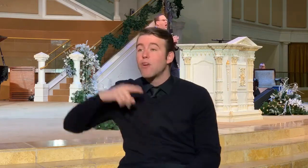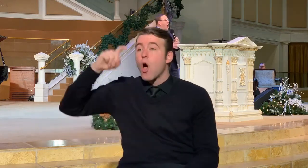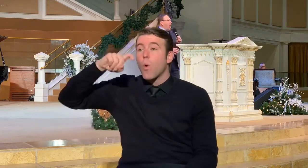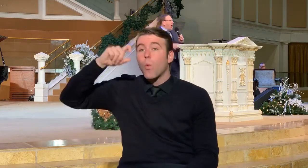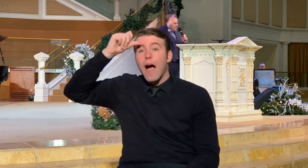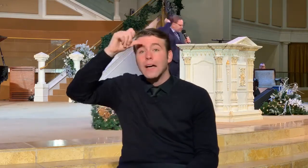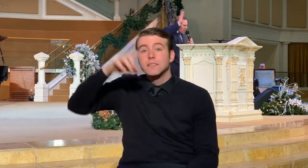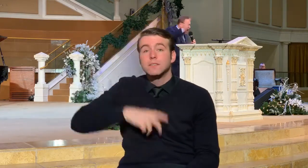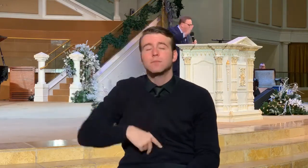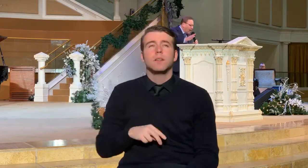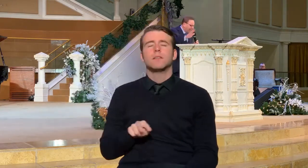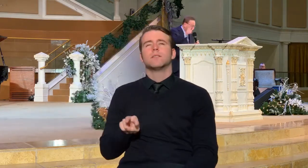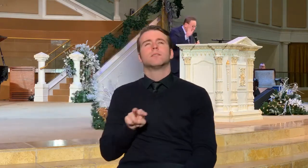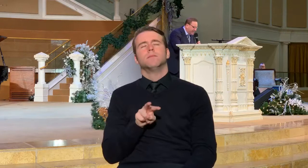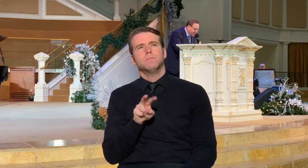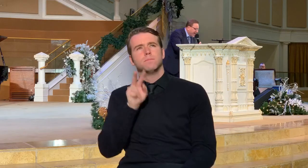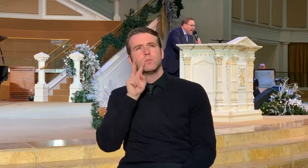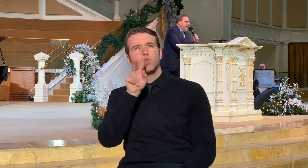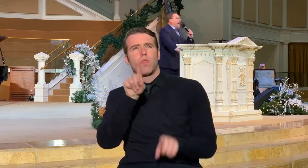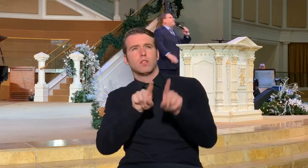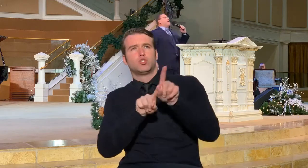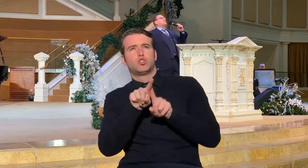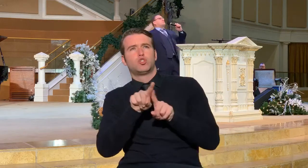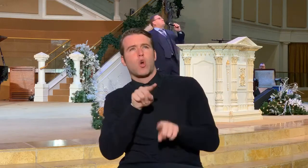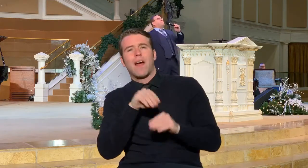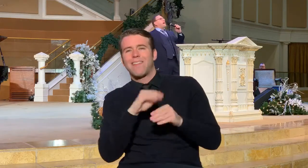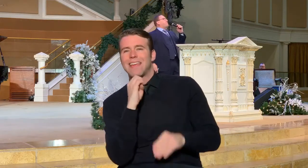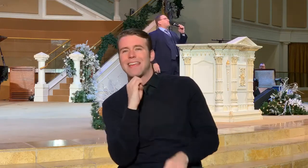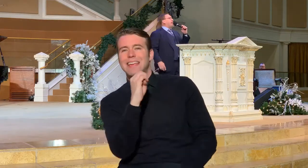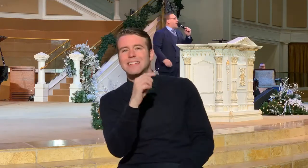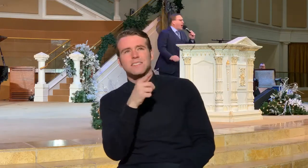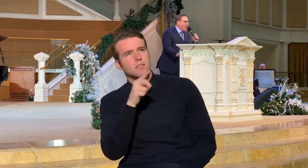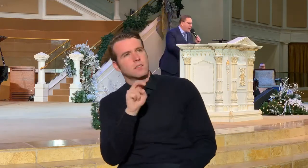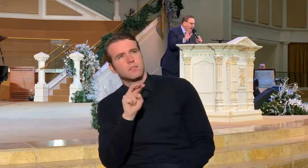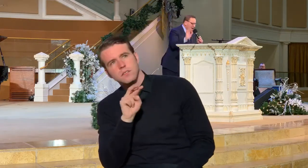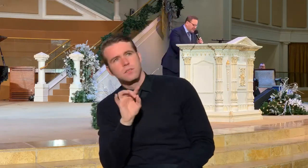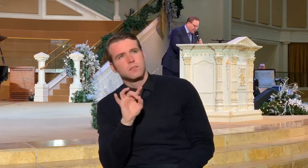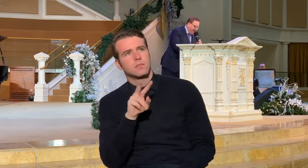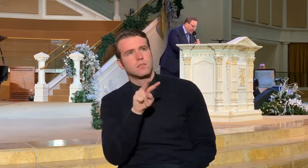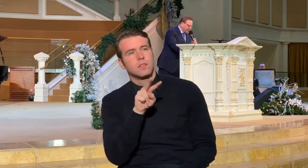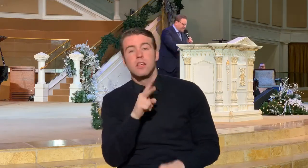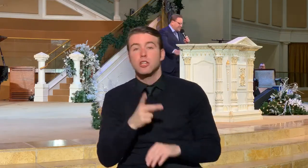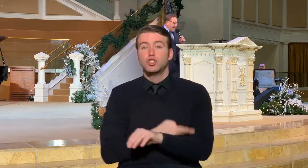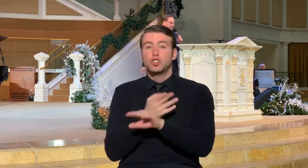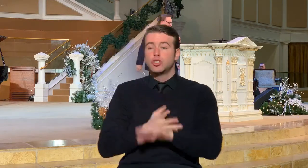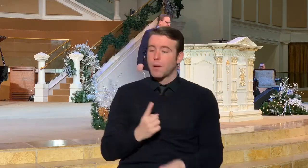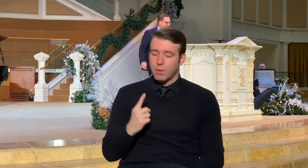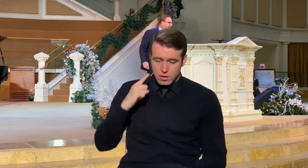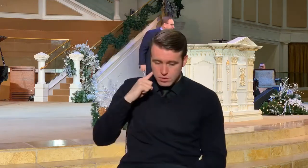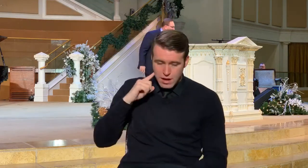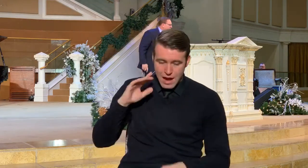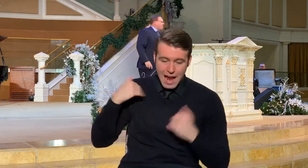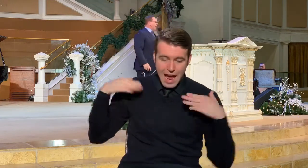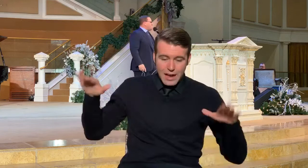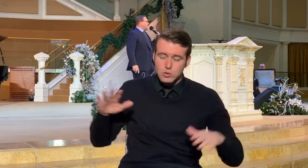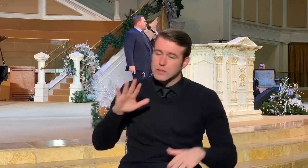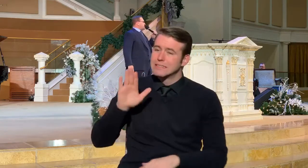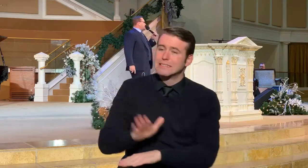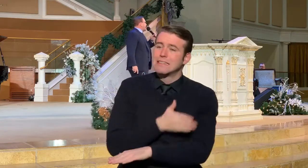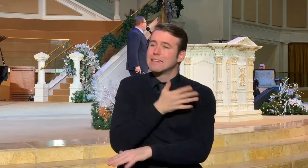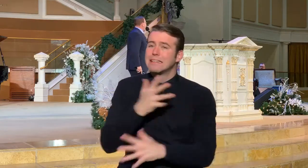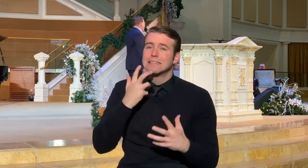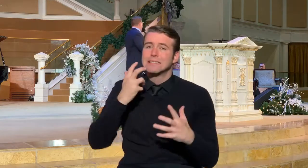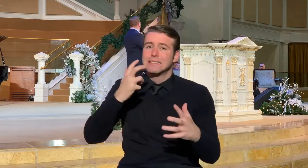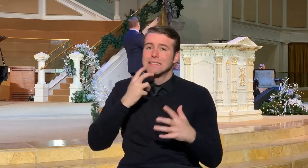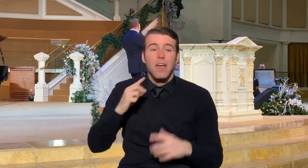that saw a star in the east, and there were some shepherds that heard some angels as they began to sing. They began